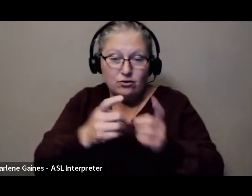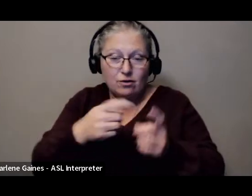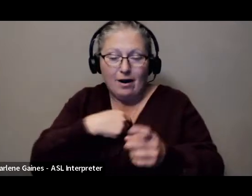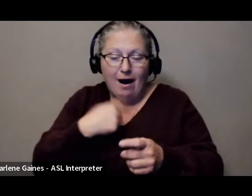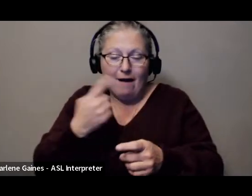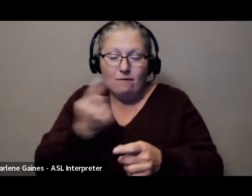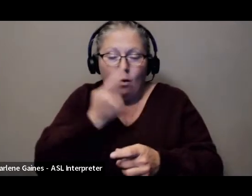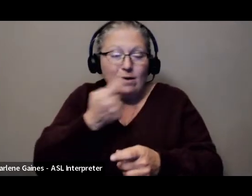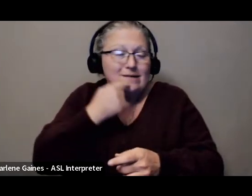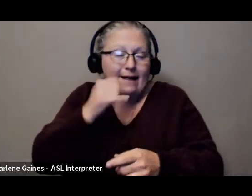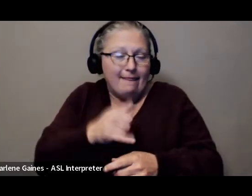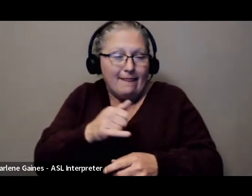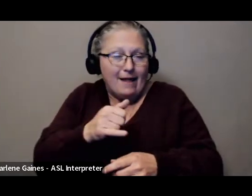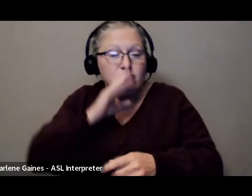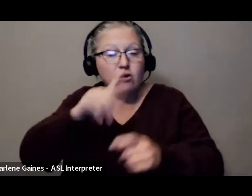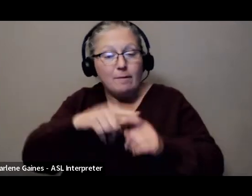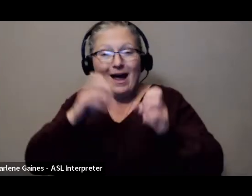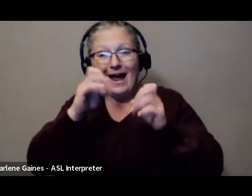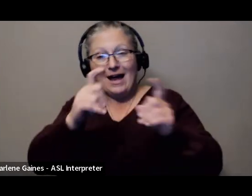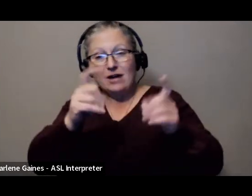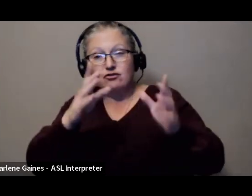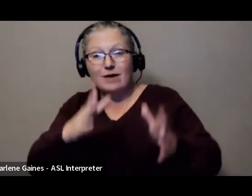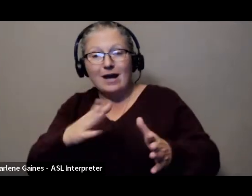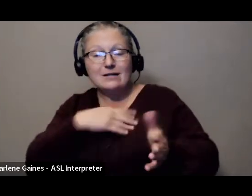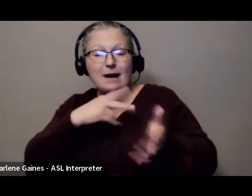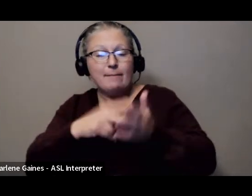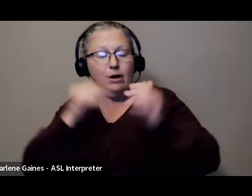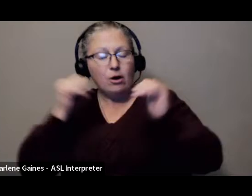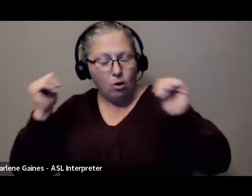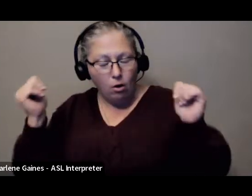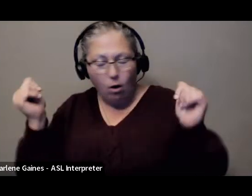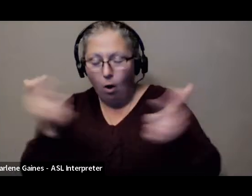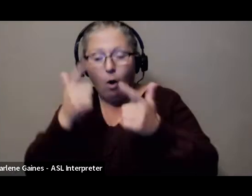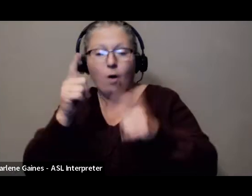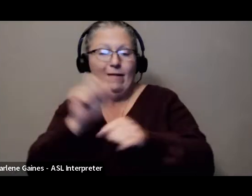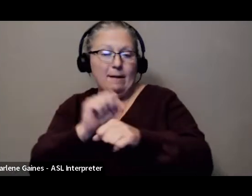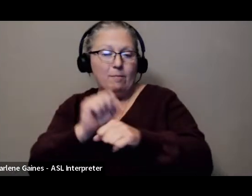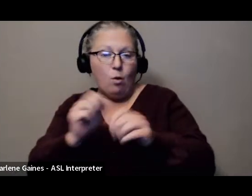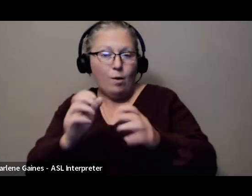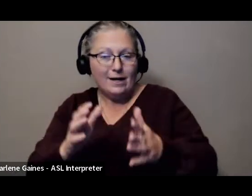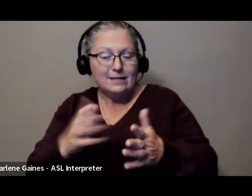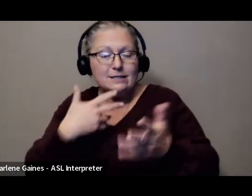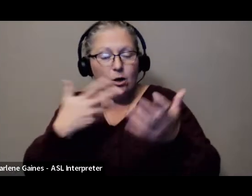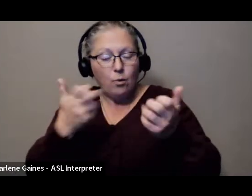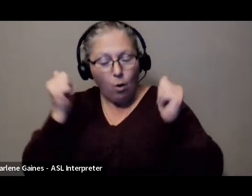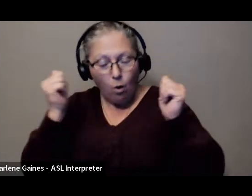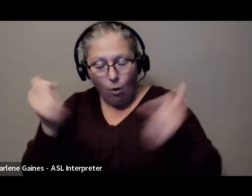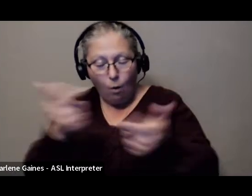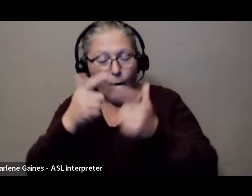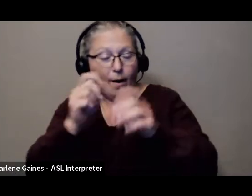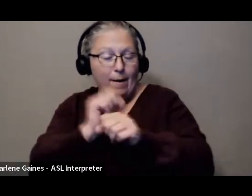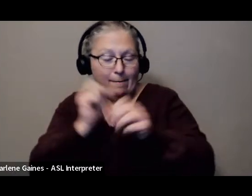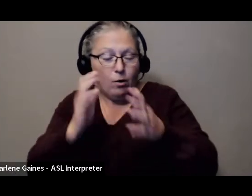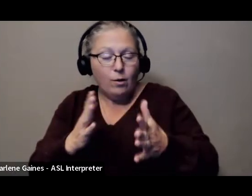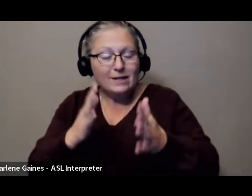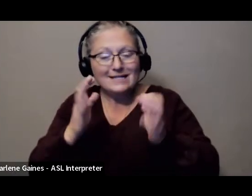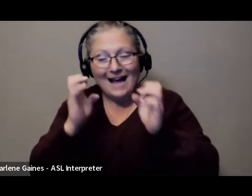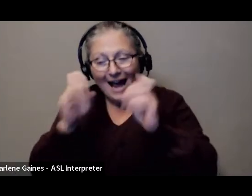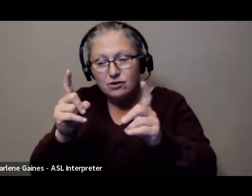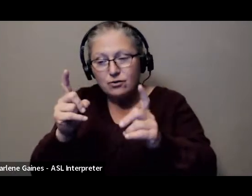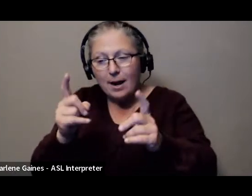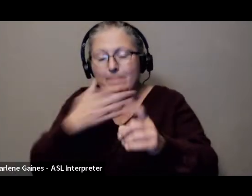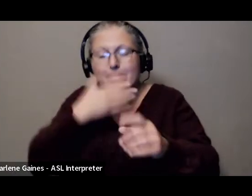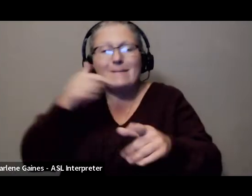I refer to educators, I mean all of our employees. We want all of our employees to be as educated